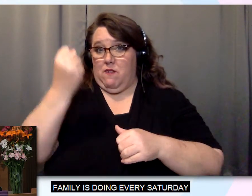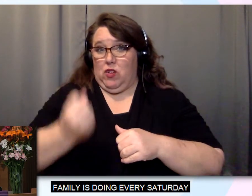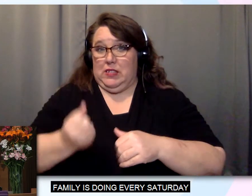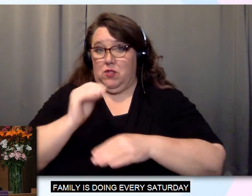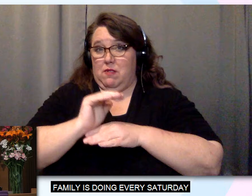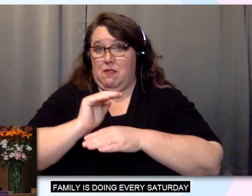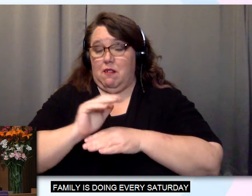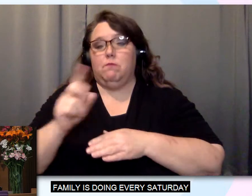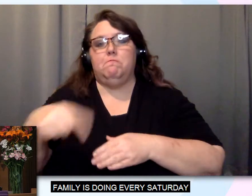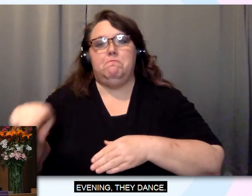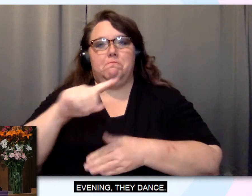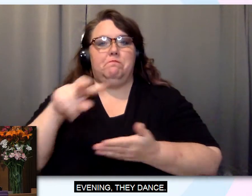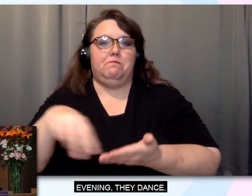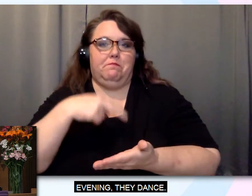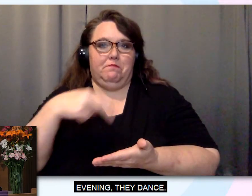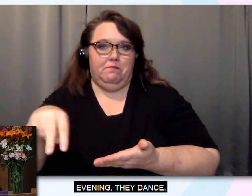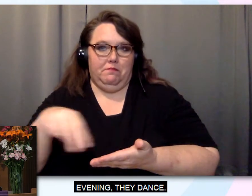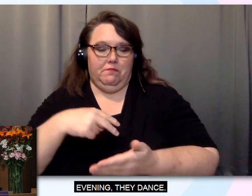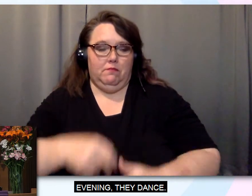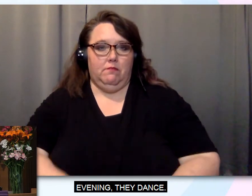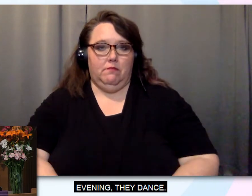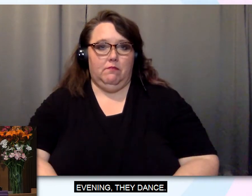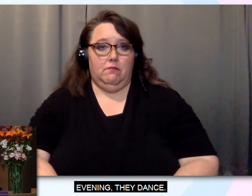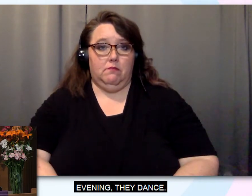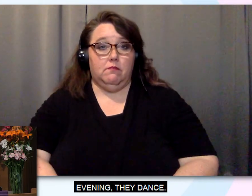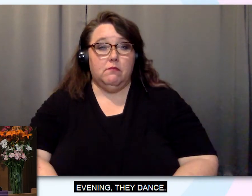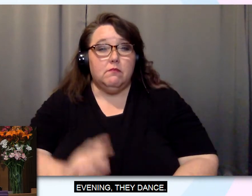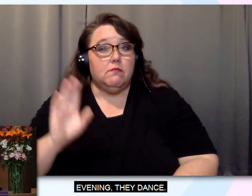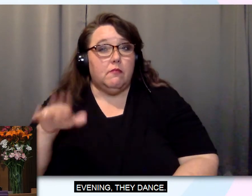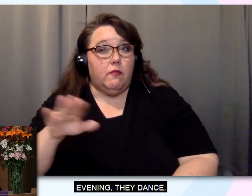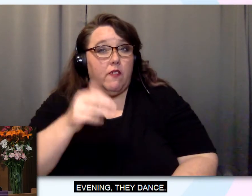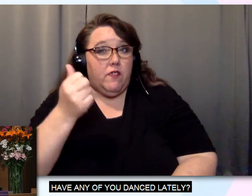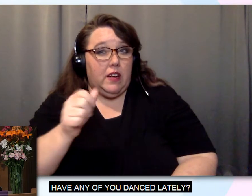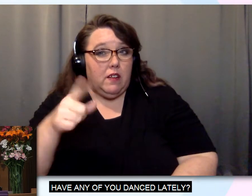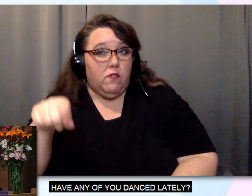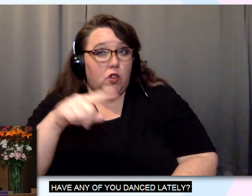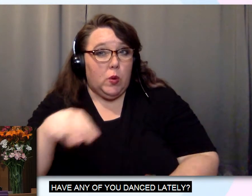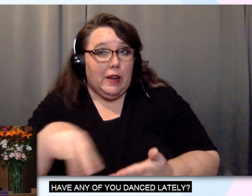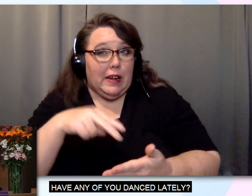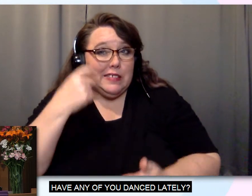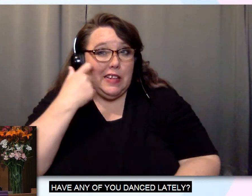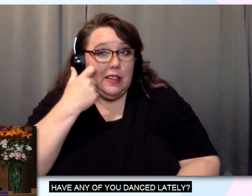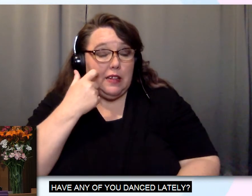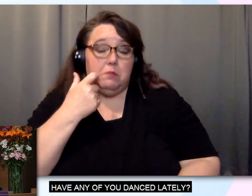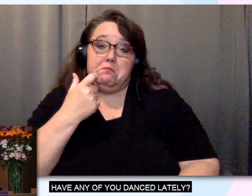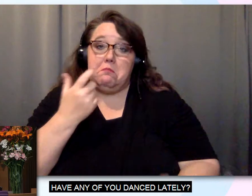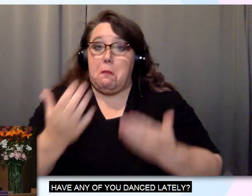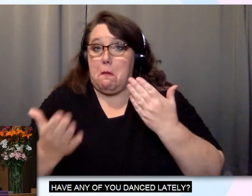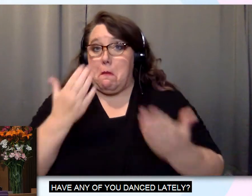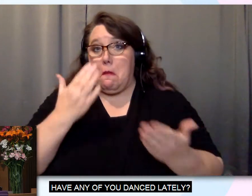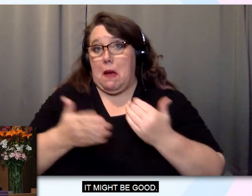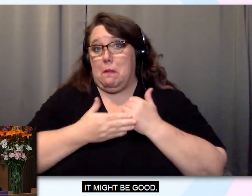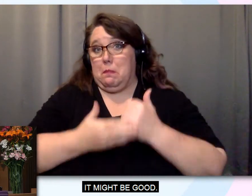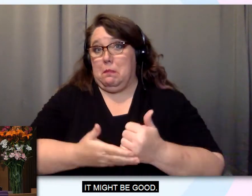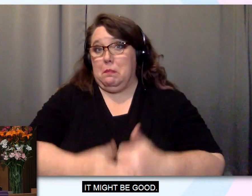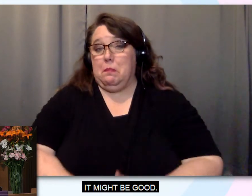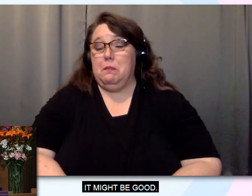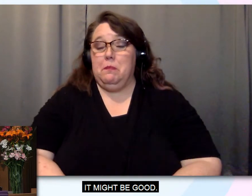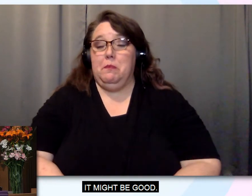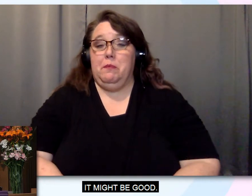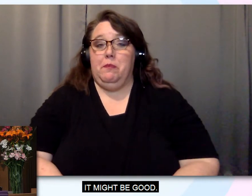every Saturday evening, they dance. Have any of you danced lately? It might be good.